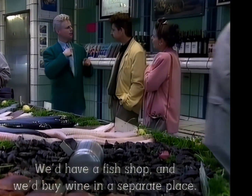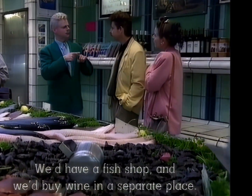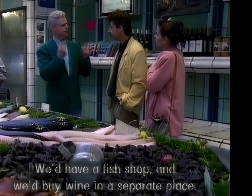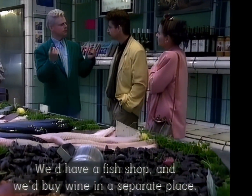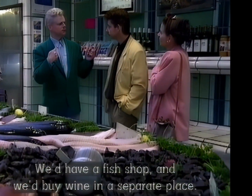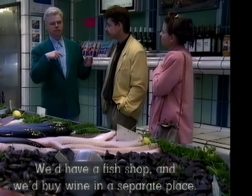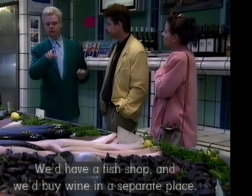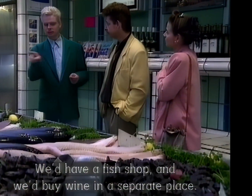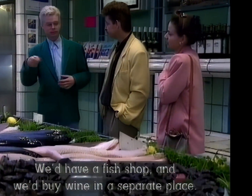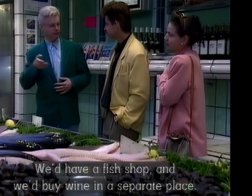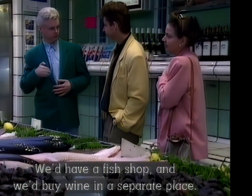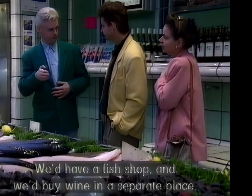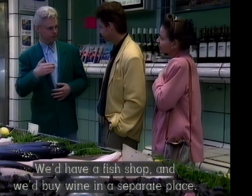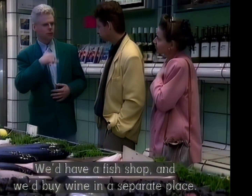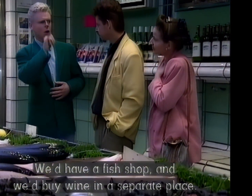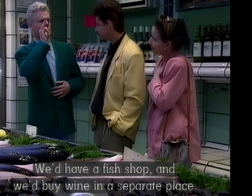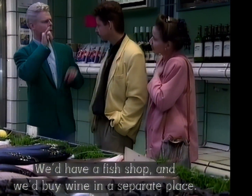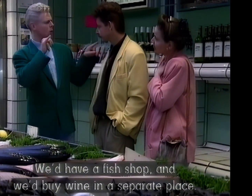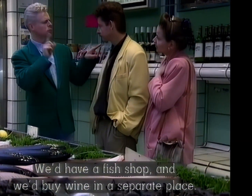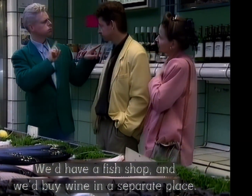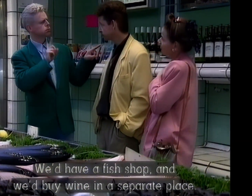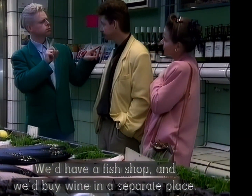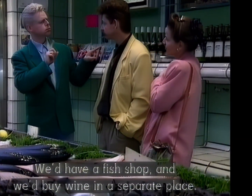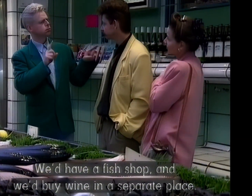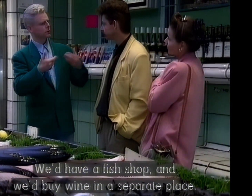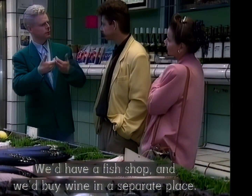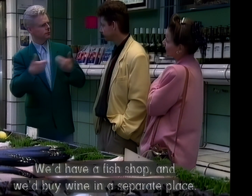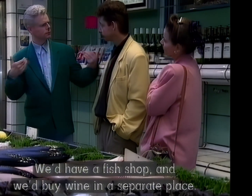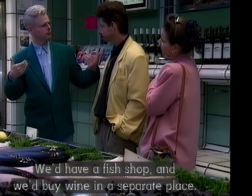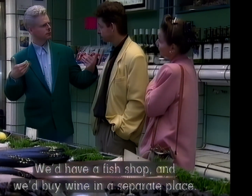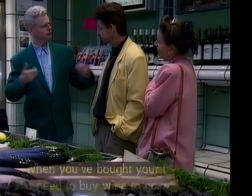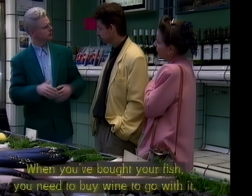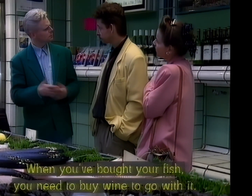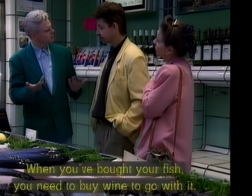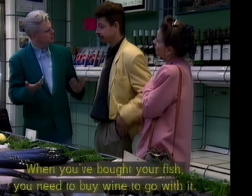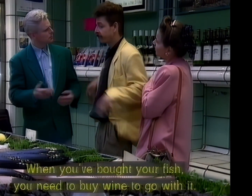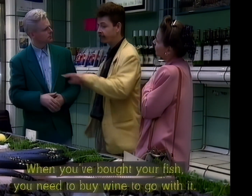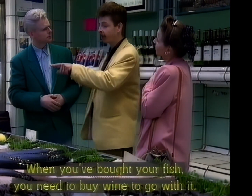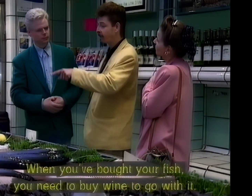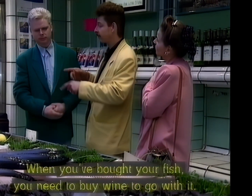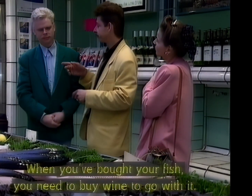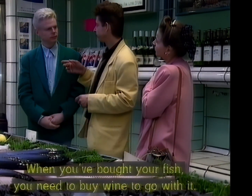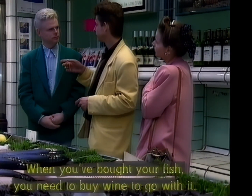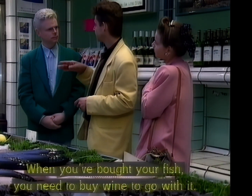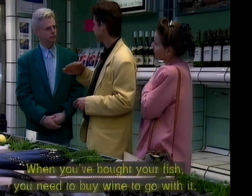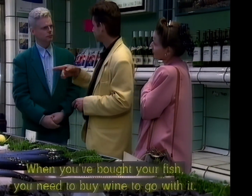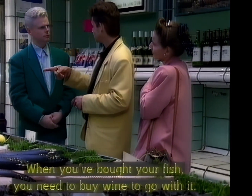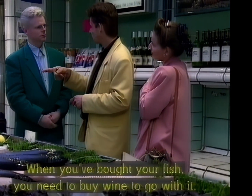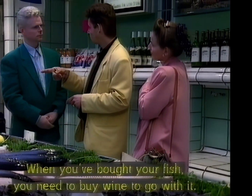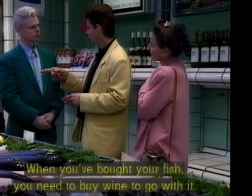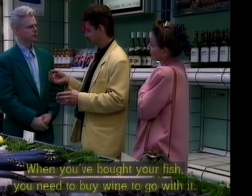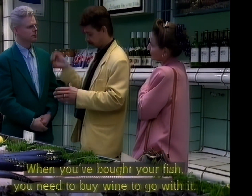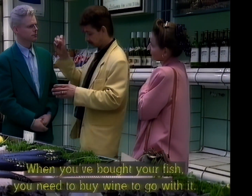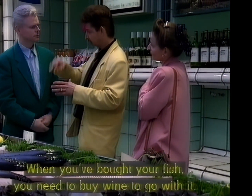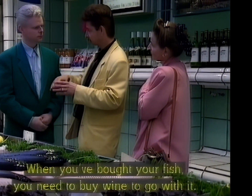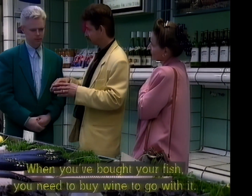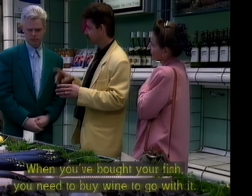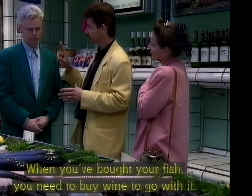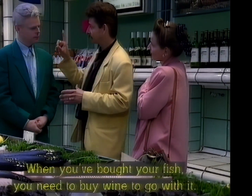Now, in England, we wouldn't have this. We'd have a fish shop, and we would buy wine in a separate place. You've got them together here. Well, yes, when you've